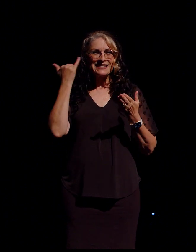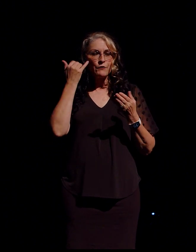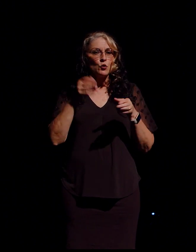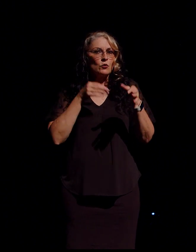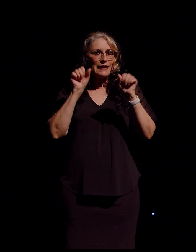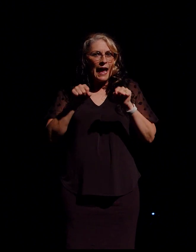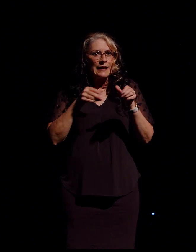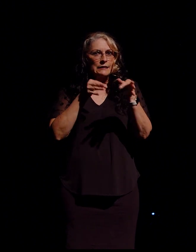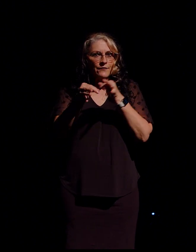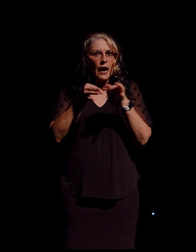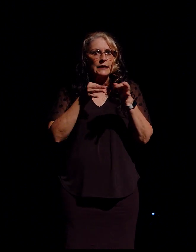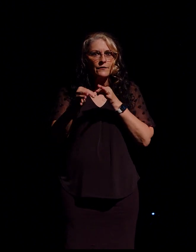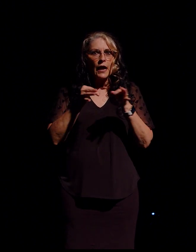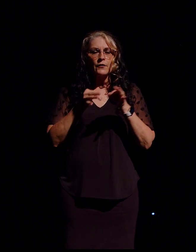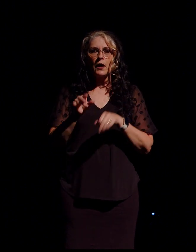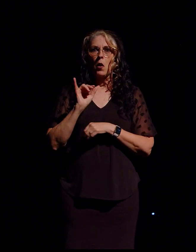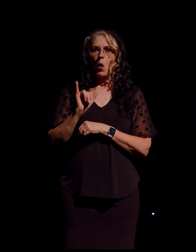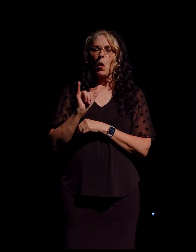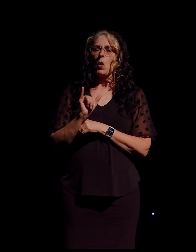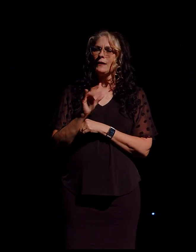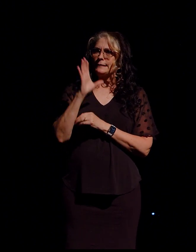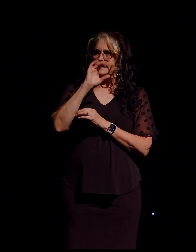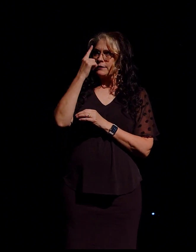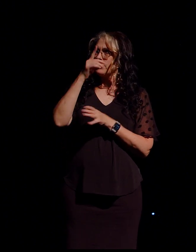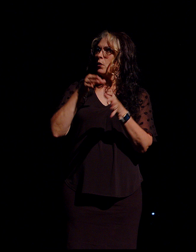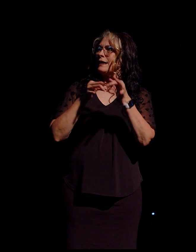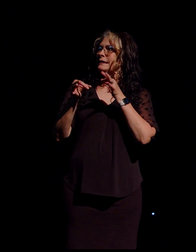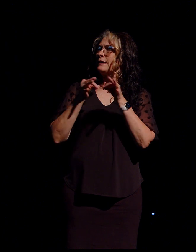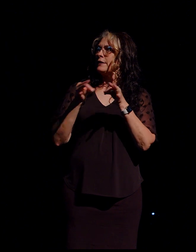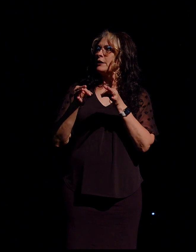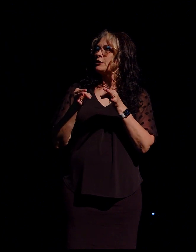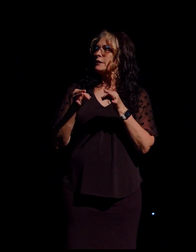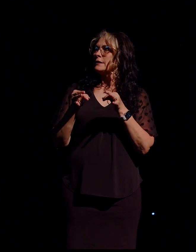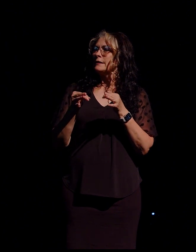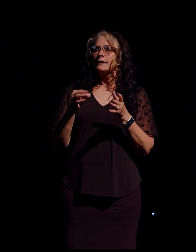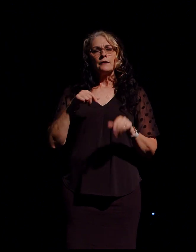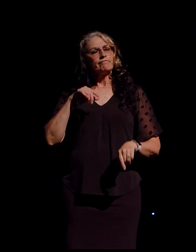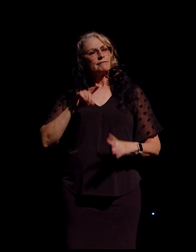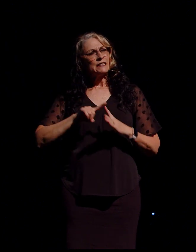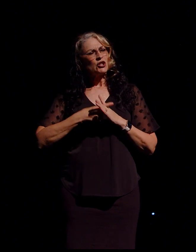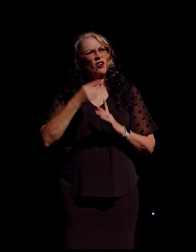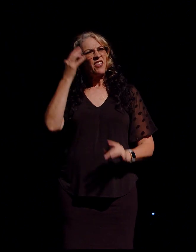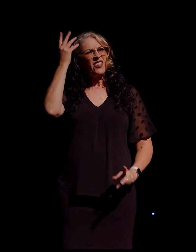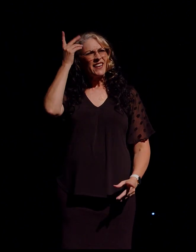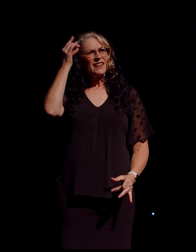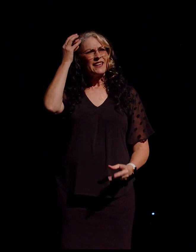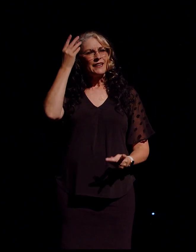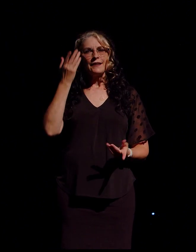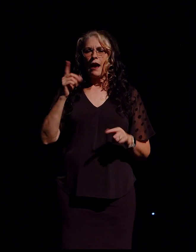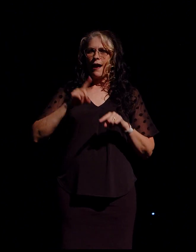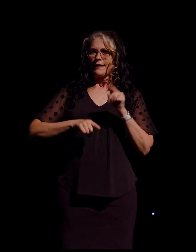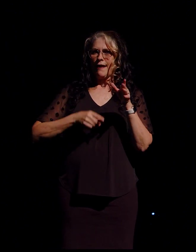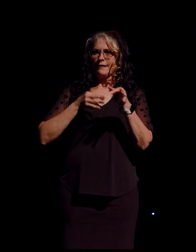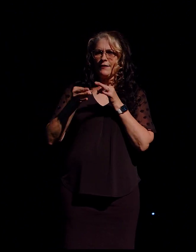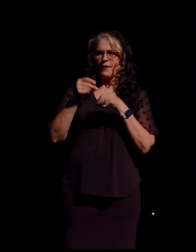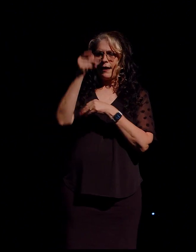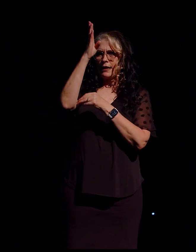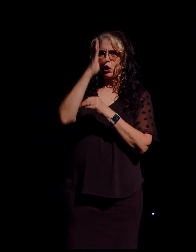them. And so I'm looking for a definition of fearing God. But that got me thinking, I can't define